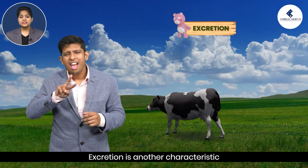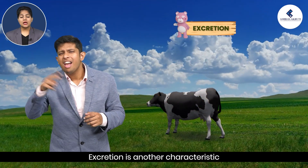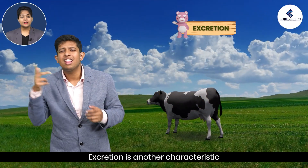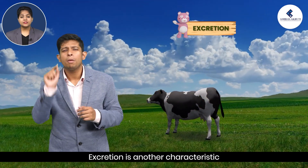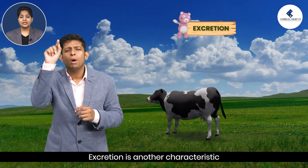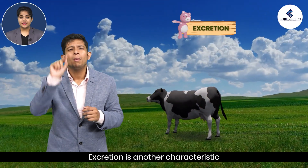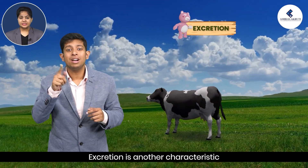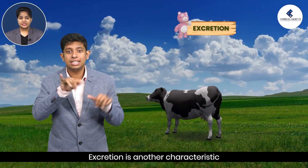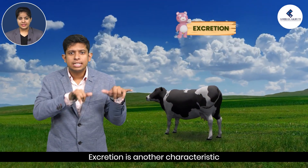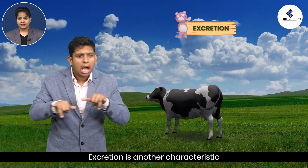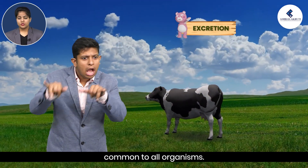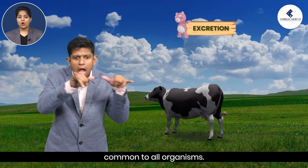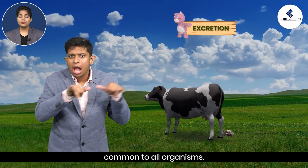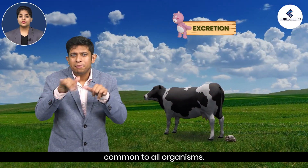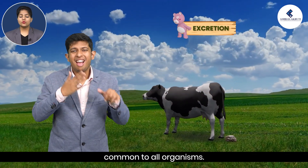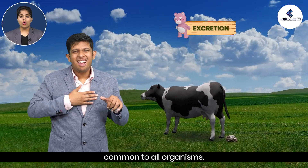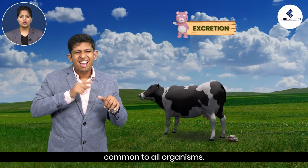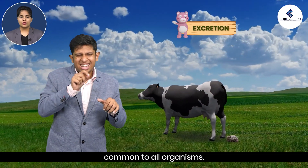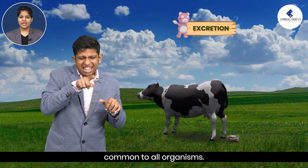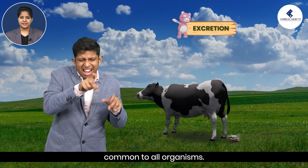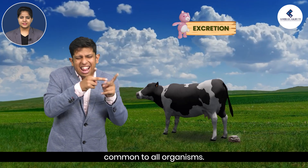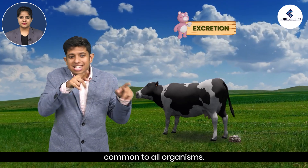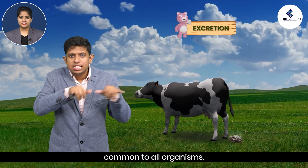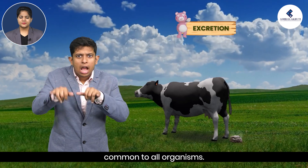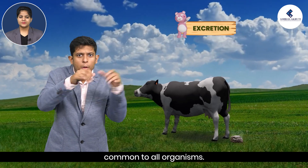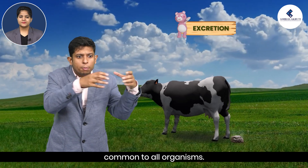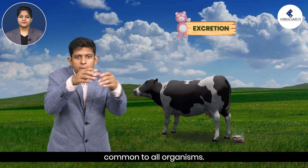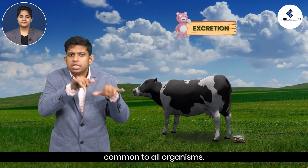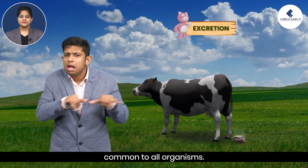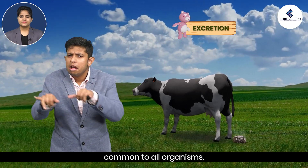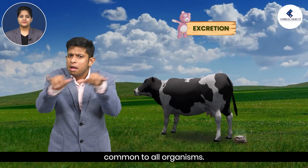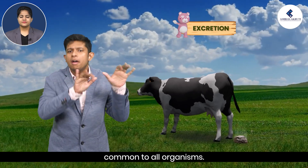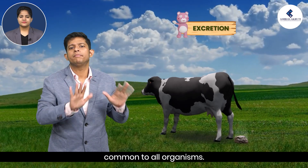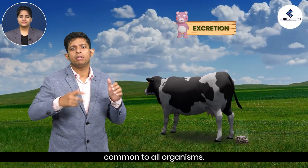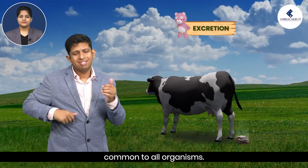Excretion is another characteristic common to all organisms.